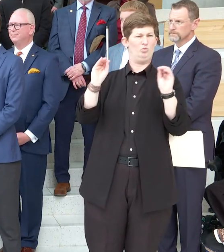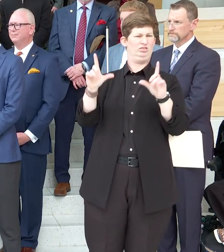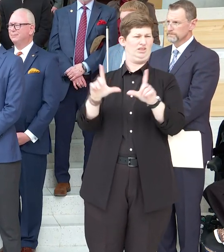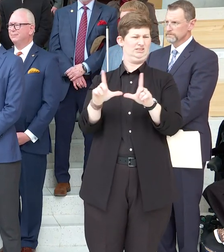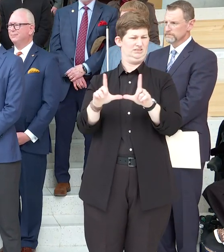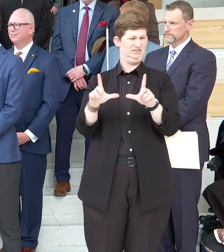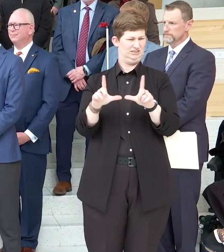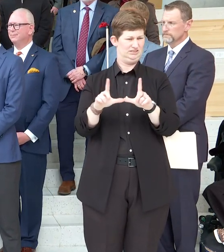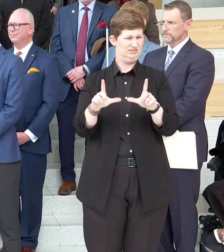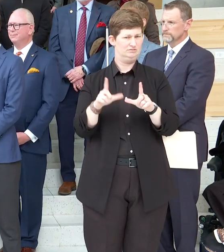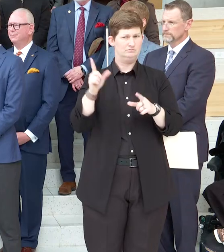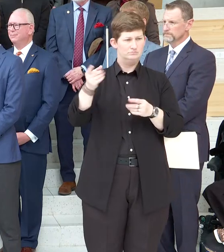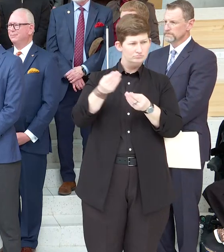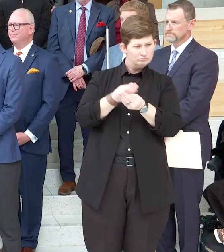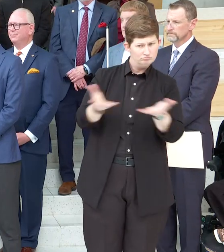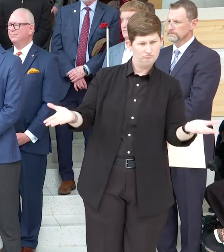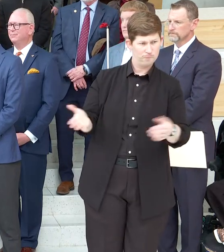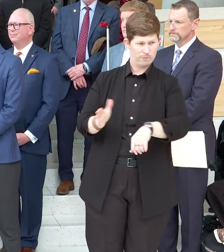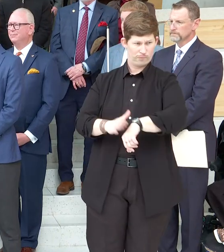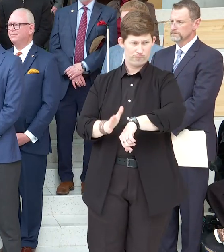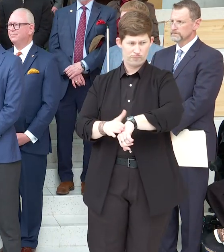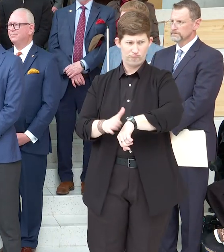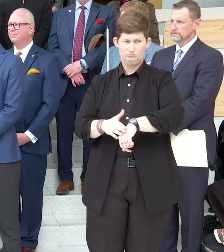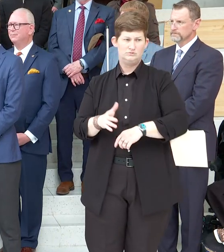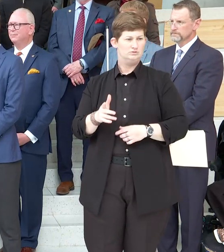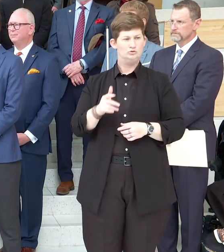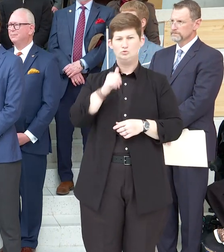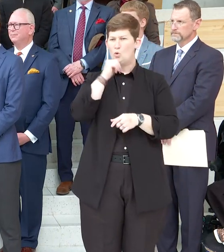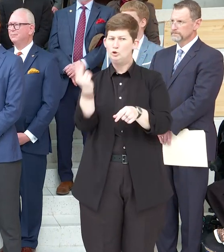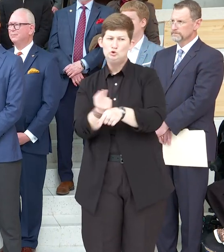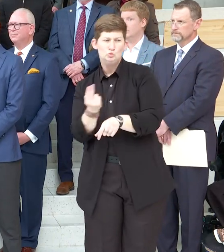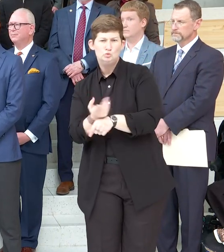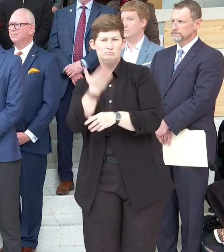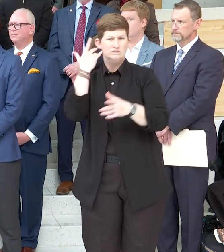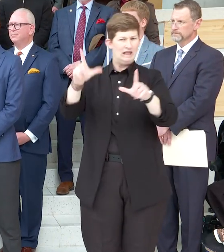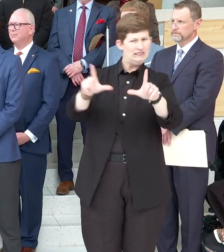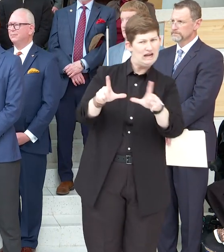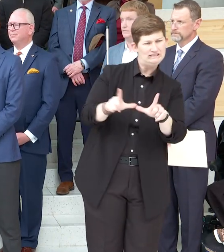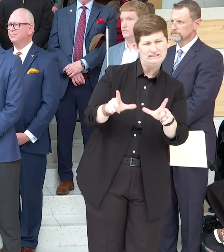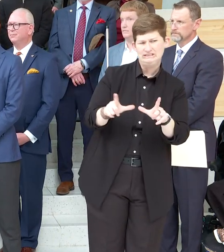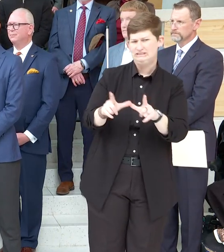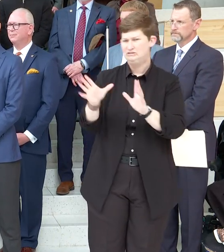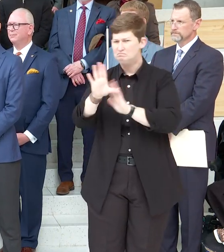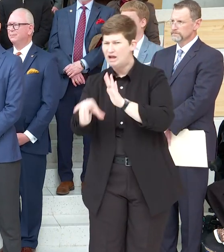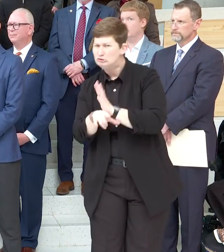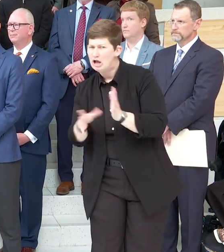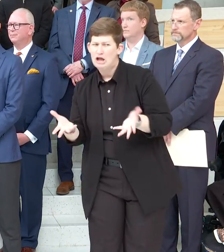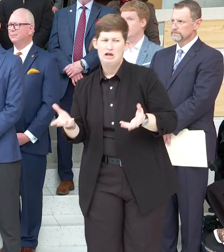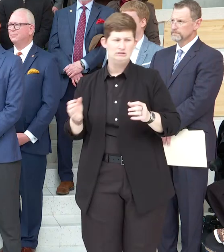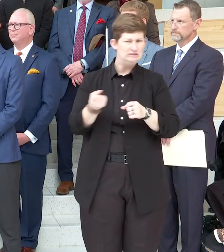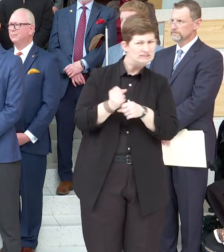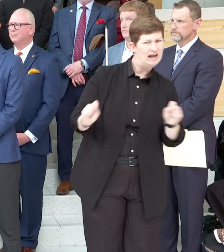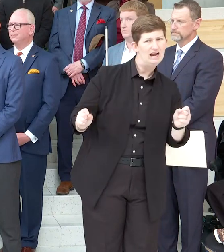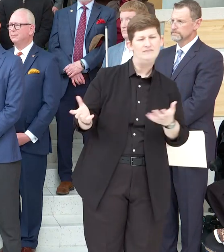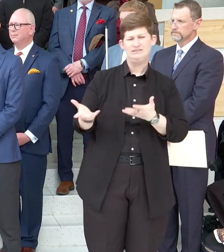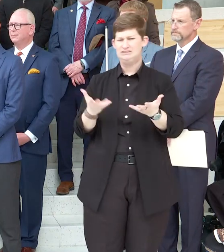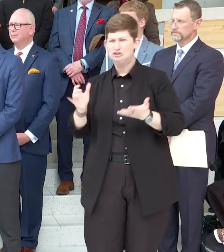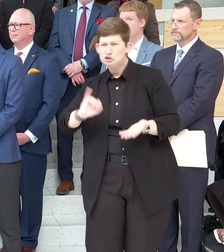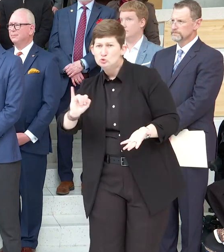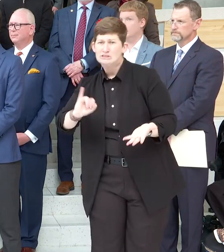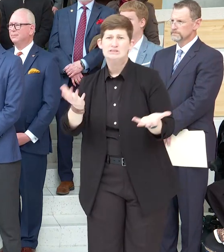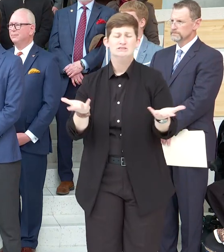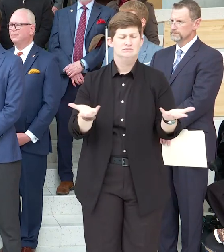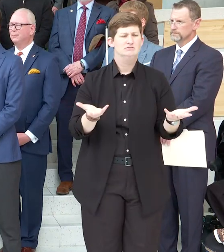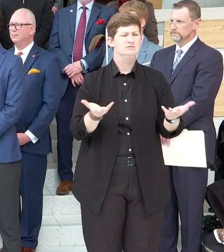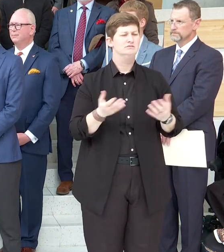and visitors from using the platform because it didn't have the regulatory oversight around driver background checks, safety, insurance, and so many other things that